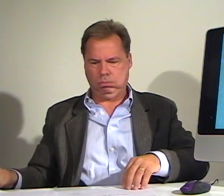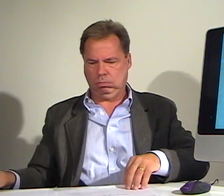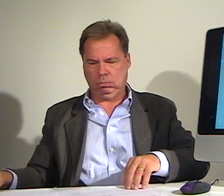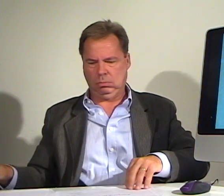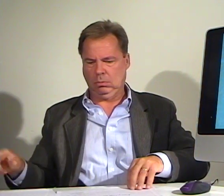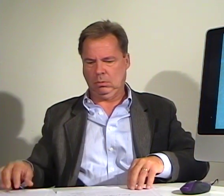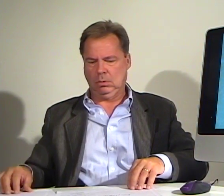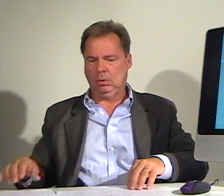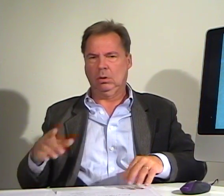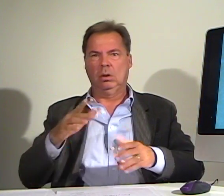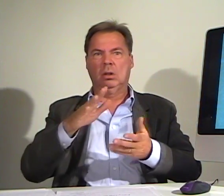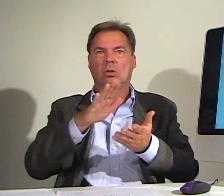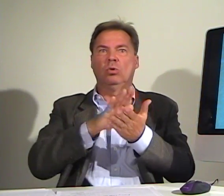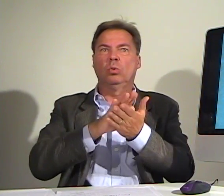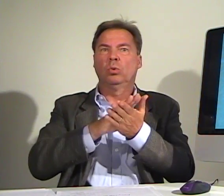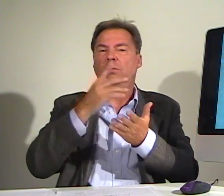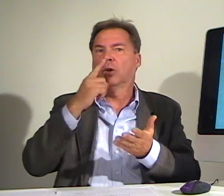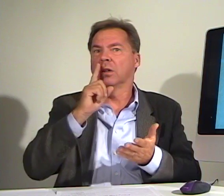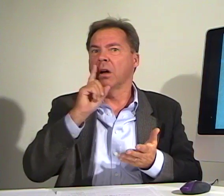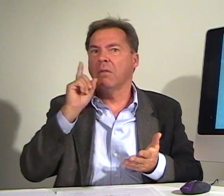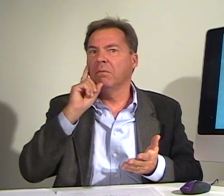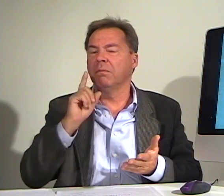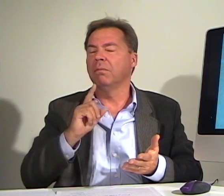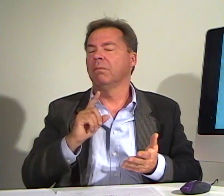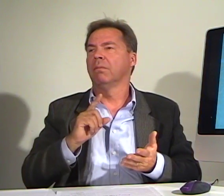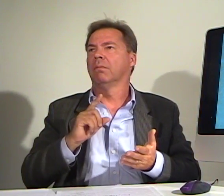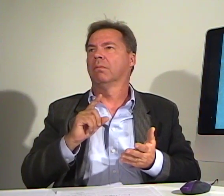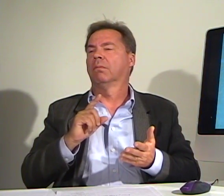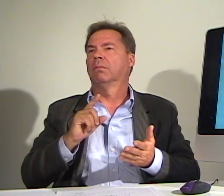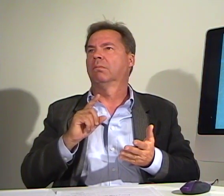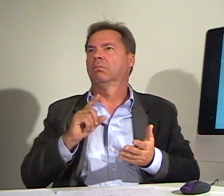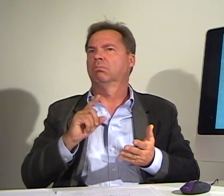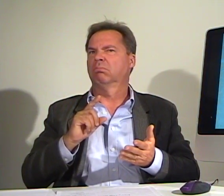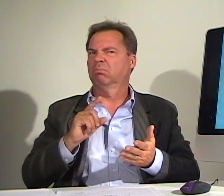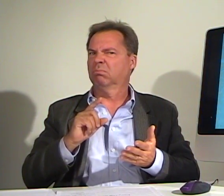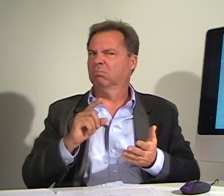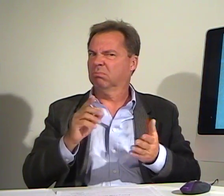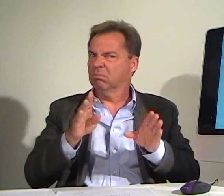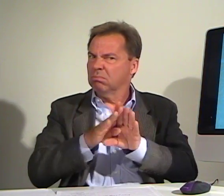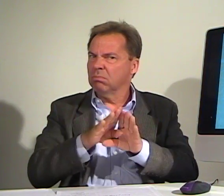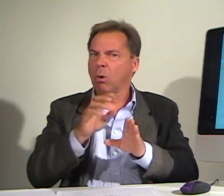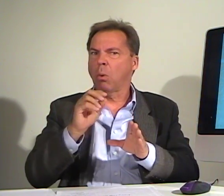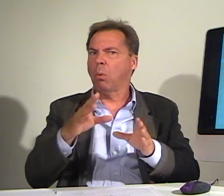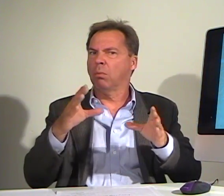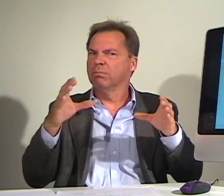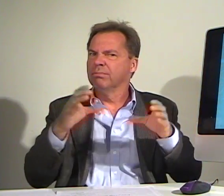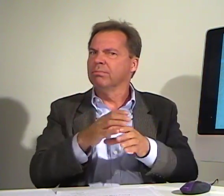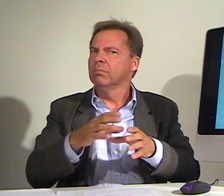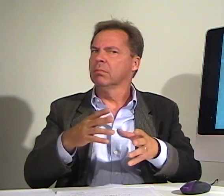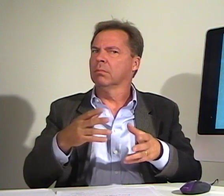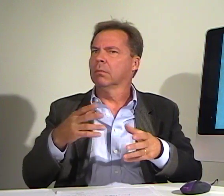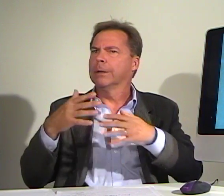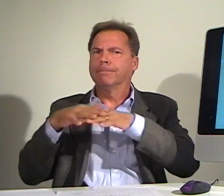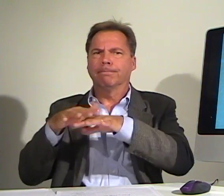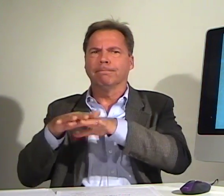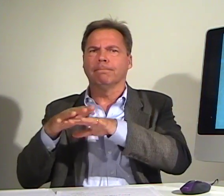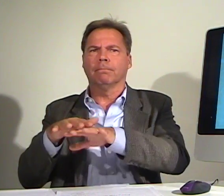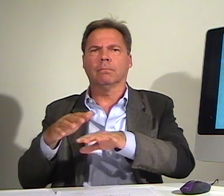Historically, we've seen some issues related to schools for the deaf, for example, being closed, and numbers